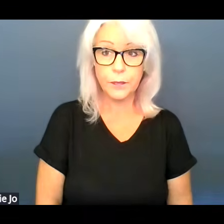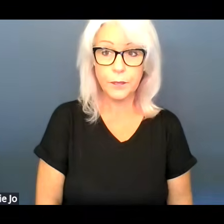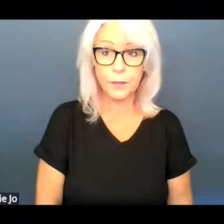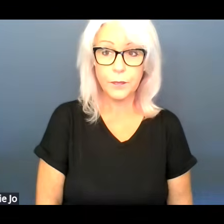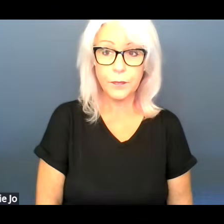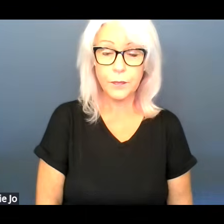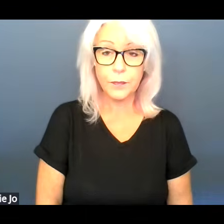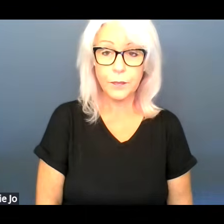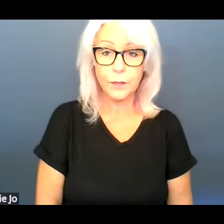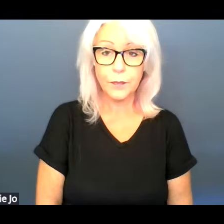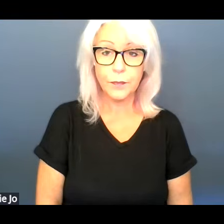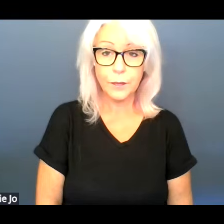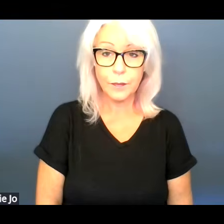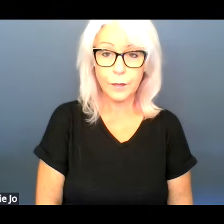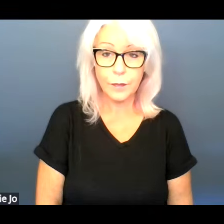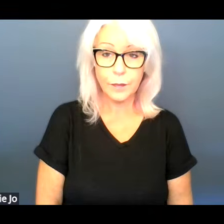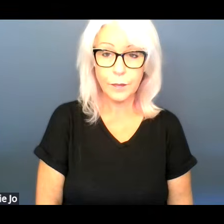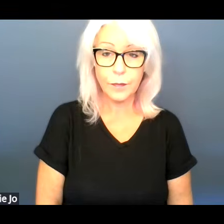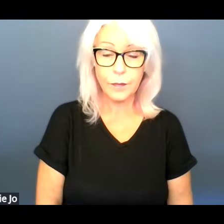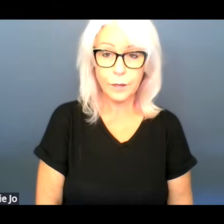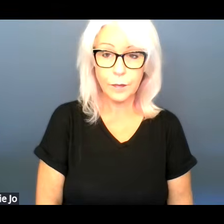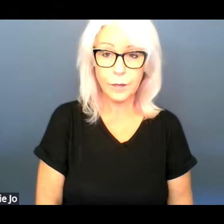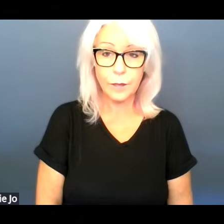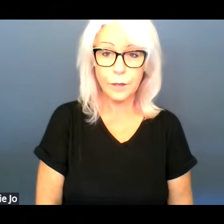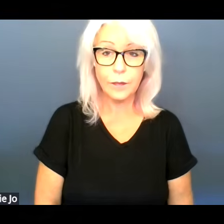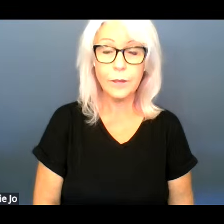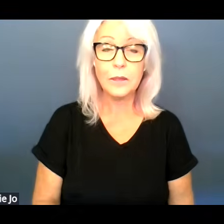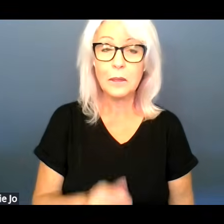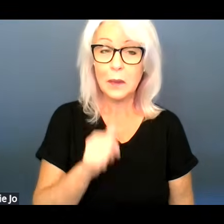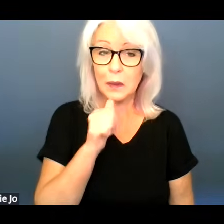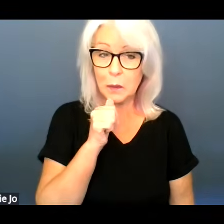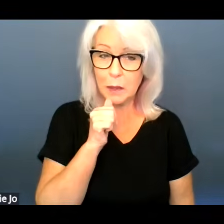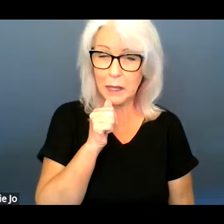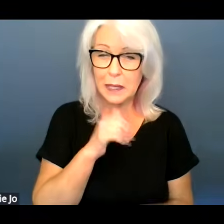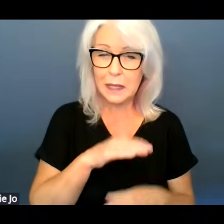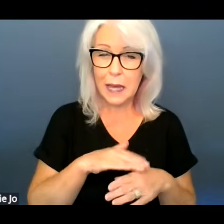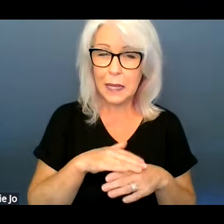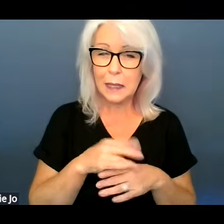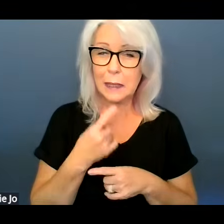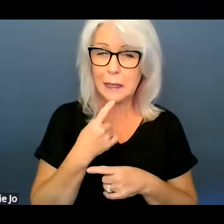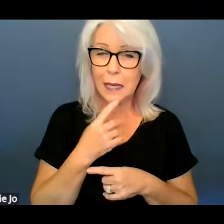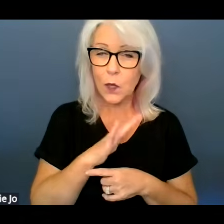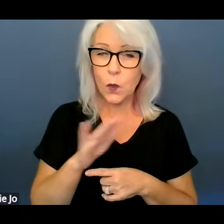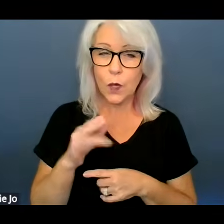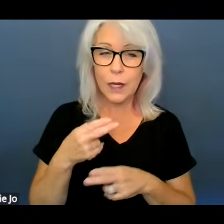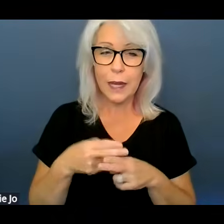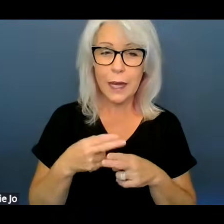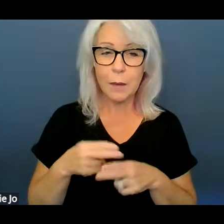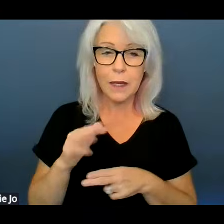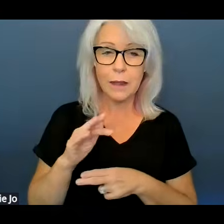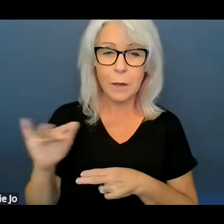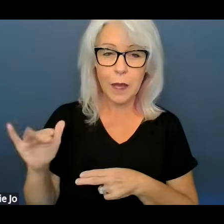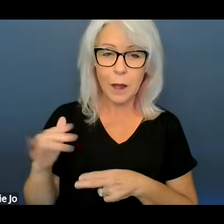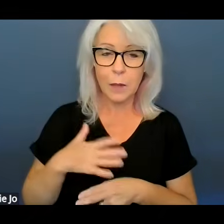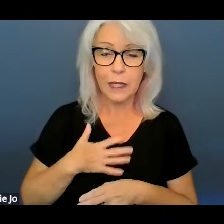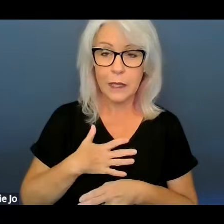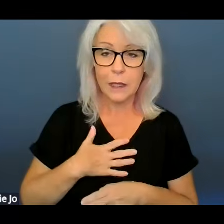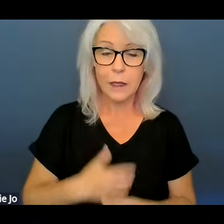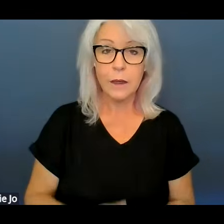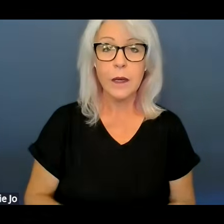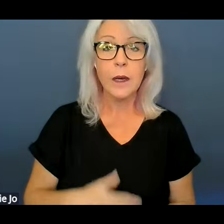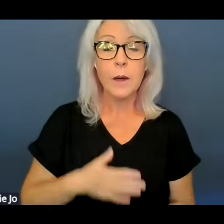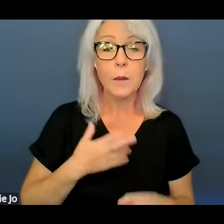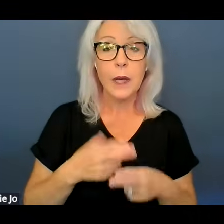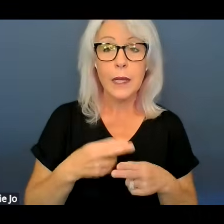And if you would, again, yeah, mic is already on, so if you just state your name and spell it for the clerk. My name is